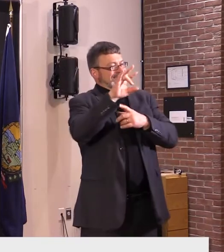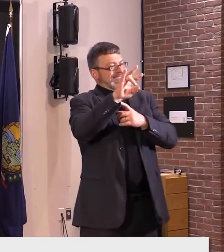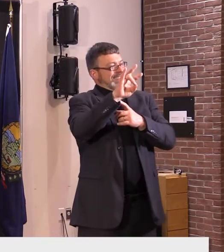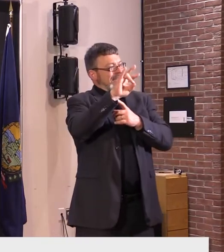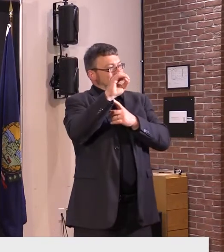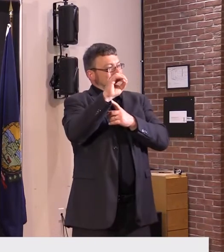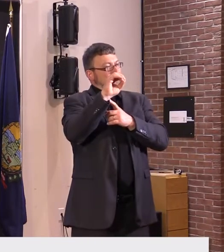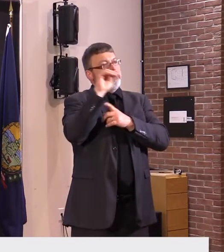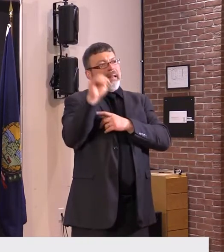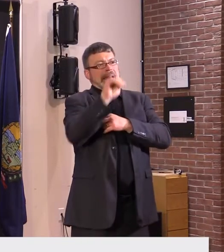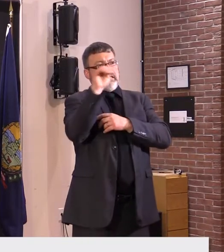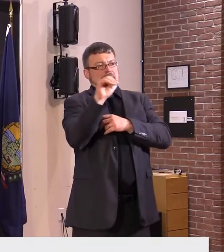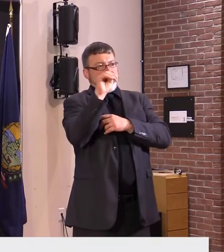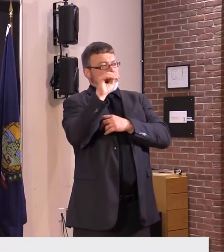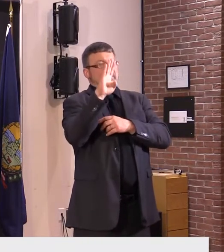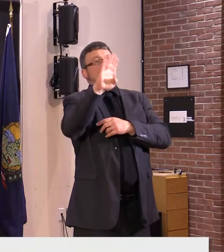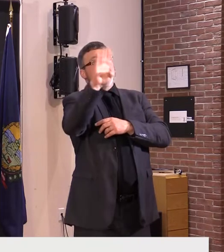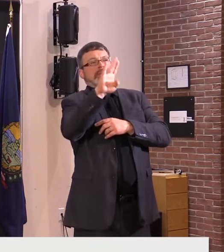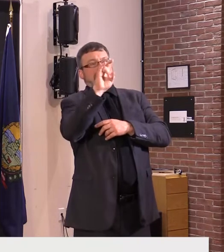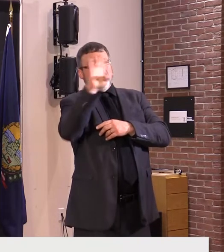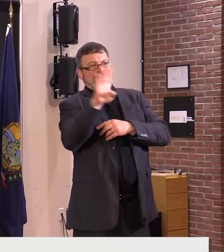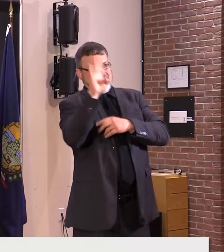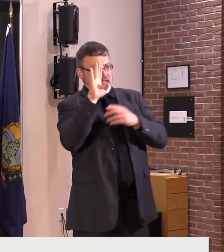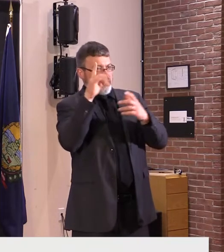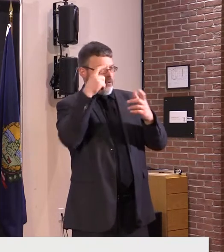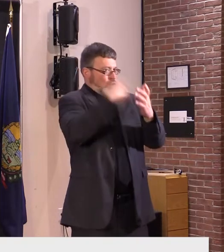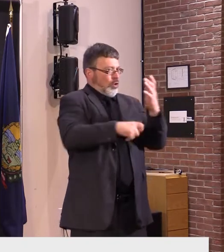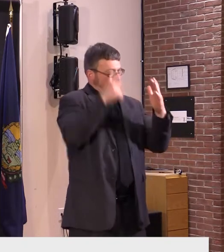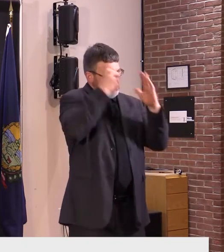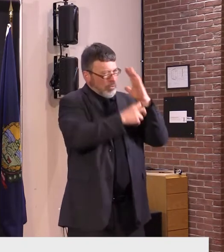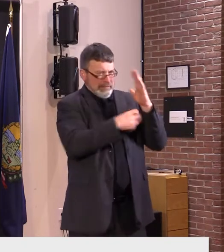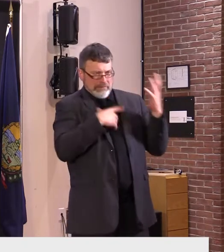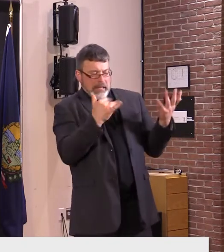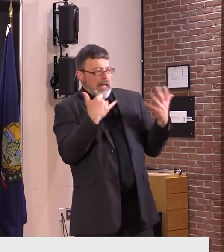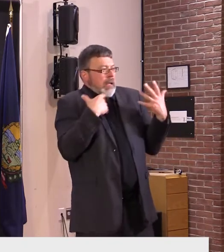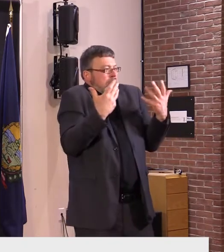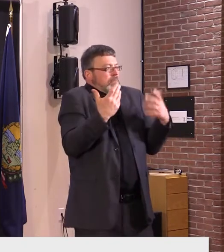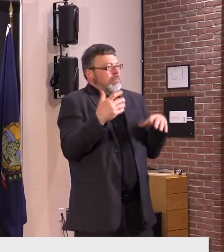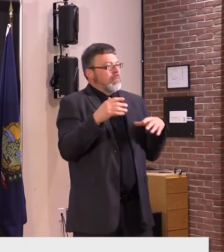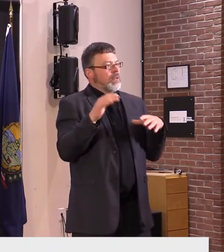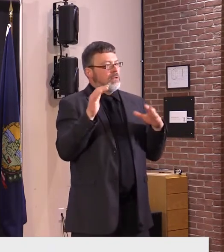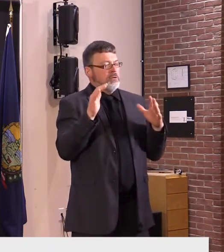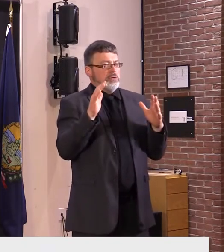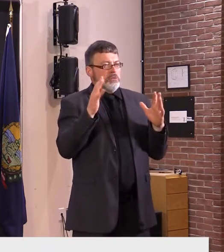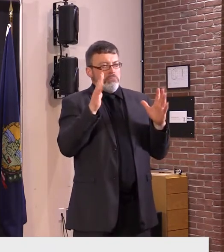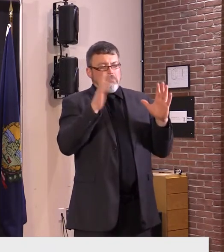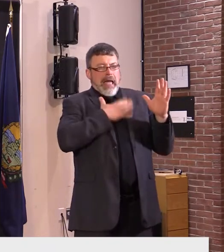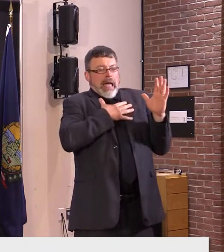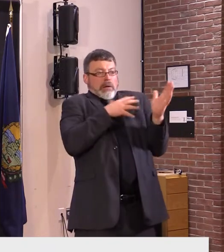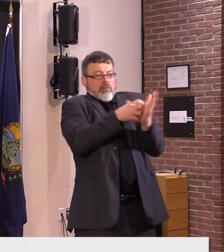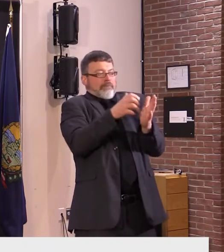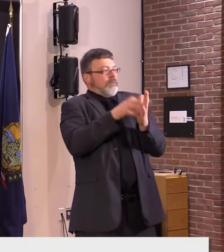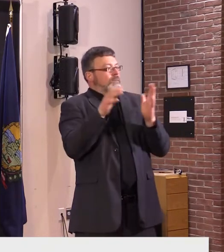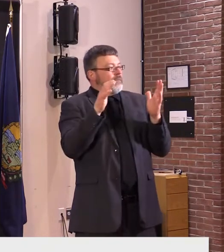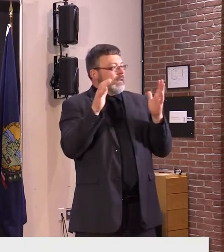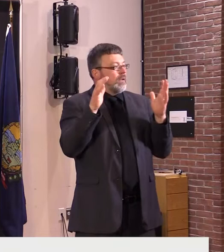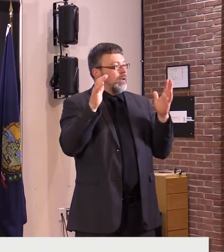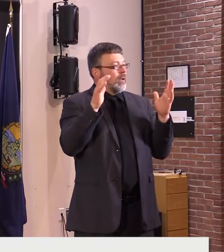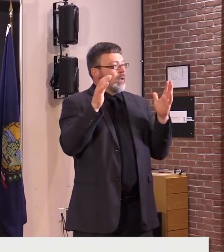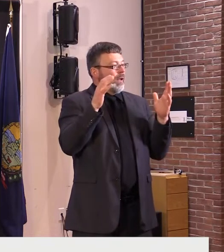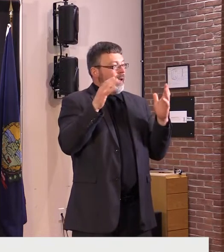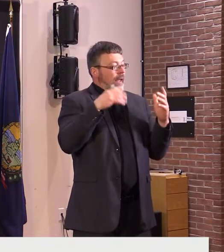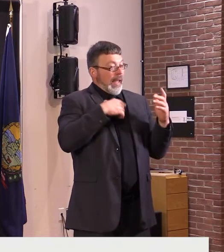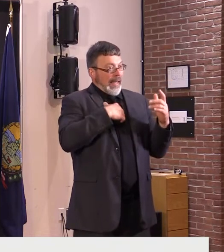through at the end. I think people should expect to see more. I can't tell you which ones, but there are some